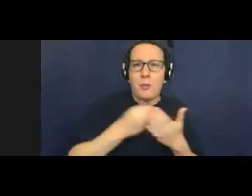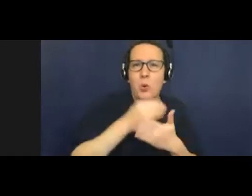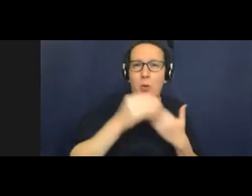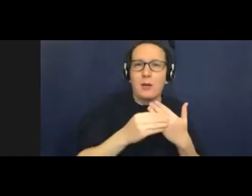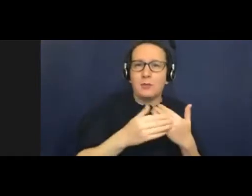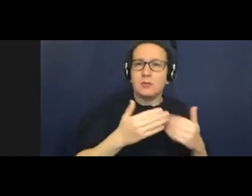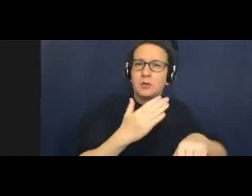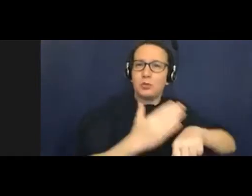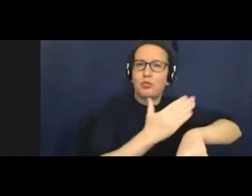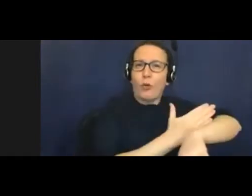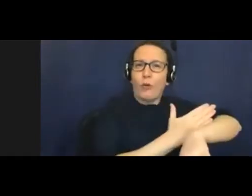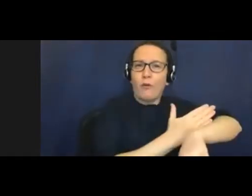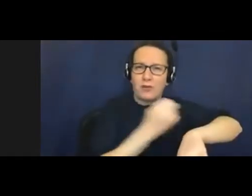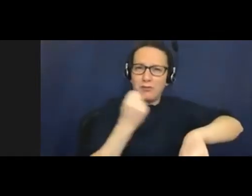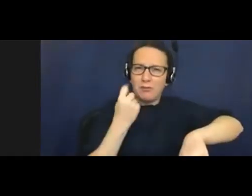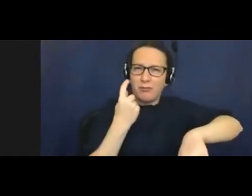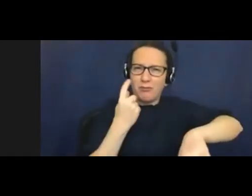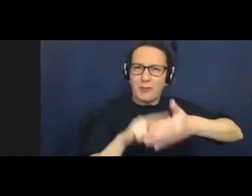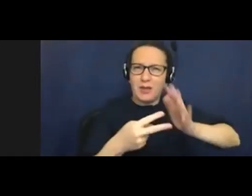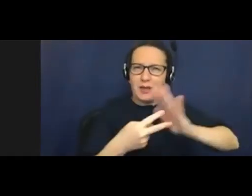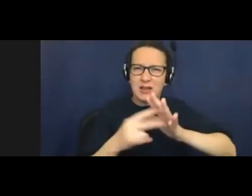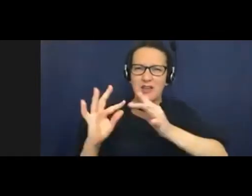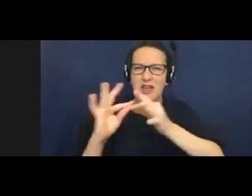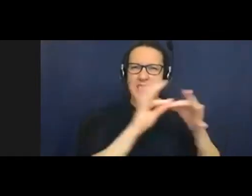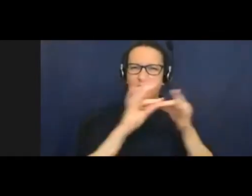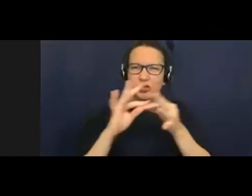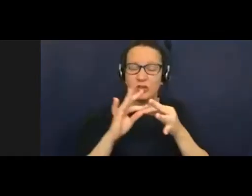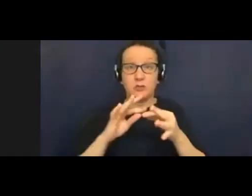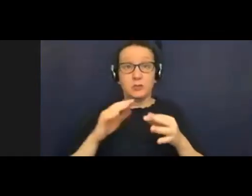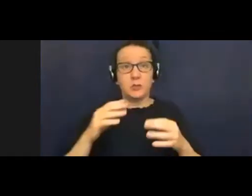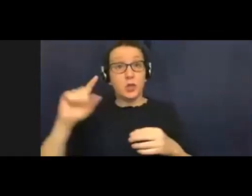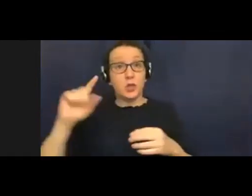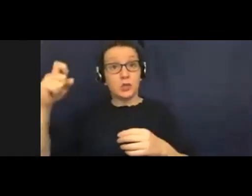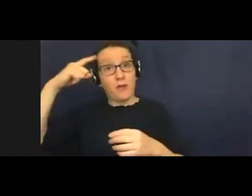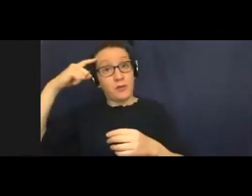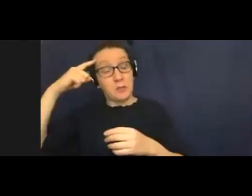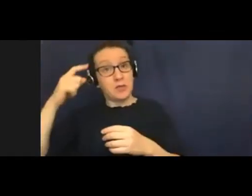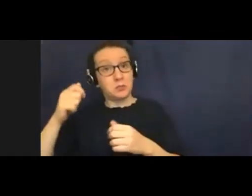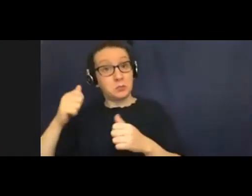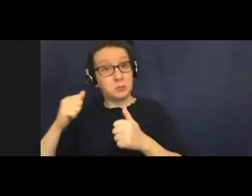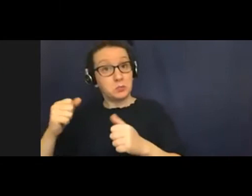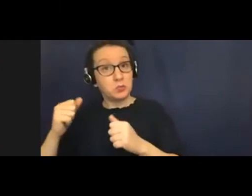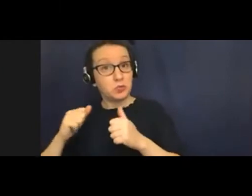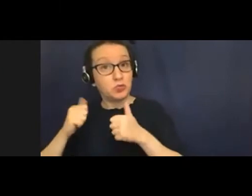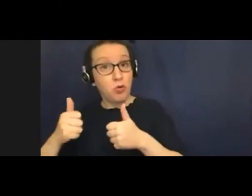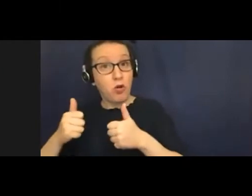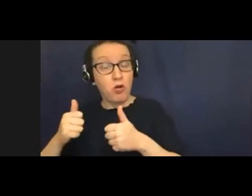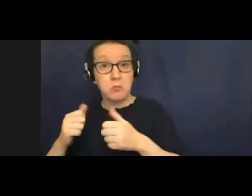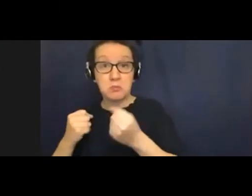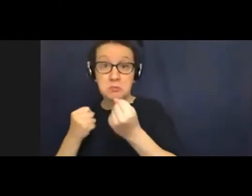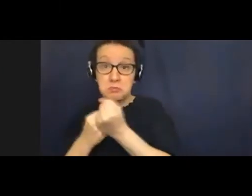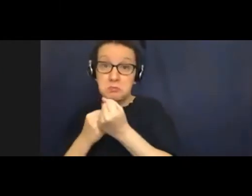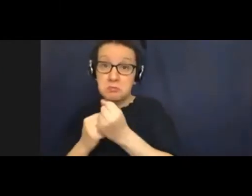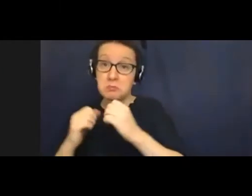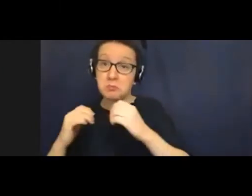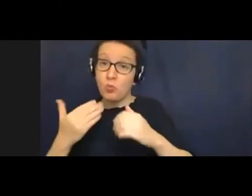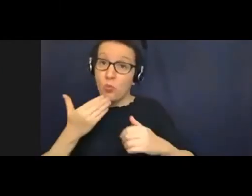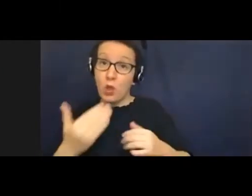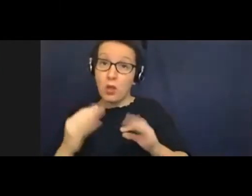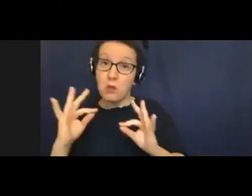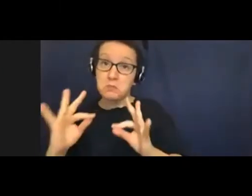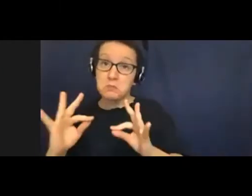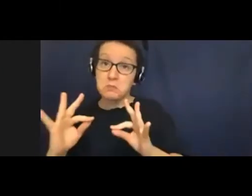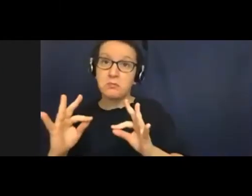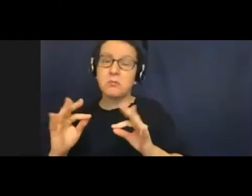once this immediate impact of the pandemic is over, we could see secondary impacts related to the situation on democracy and governance in these